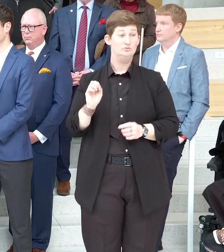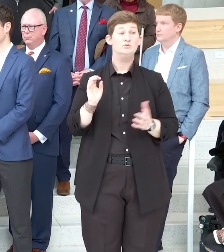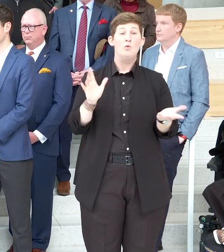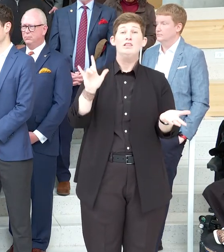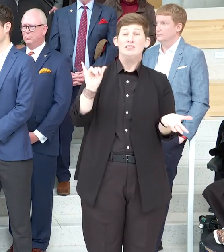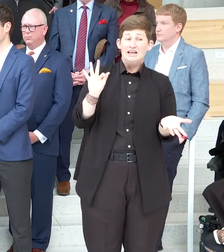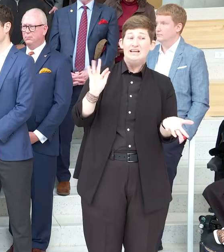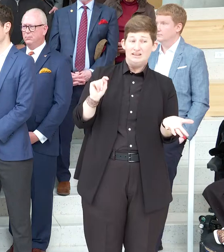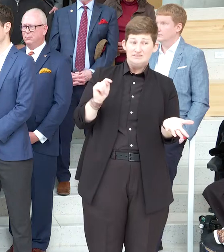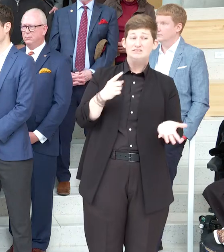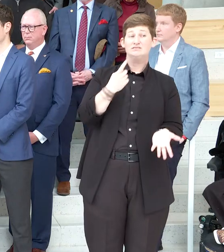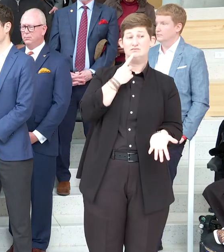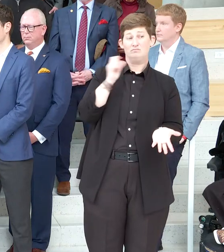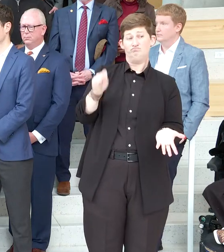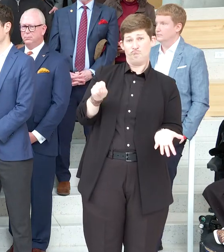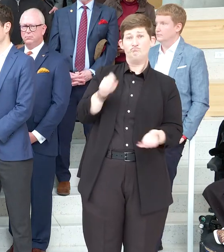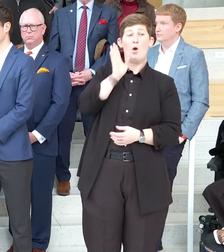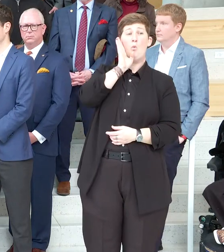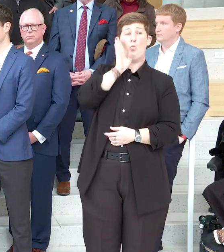is outside the city of Minneapolis.